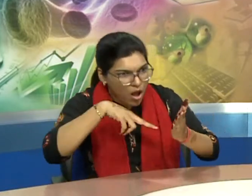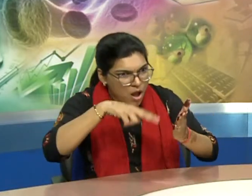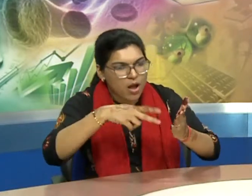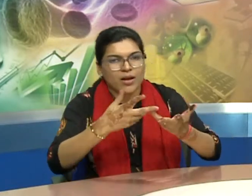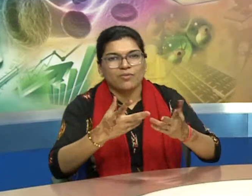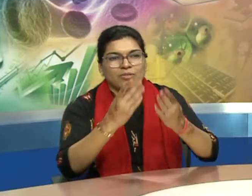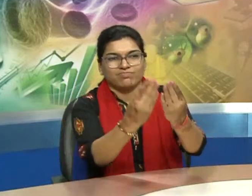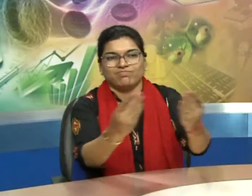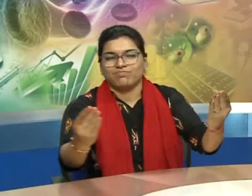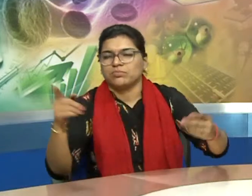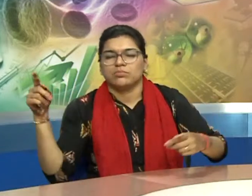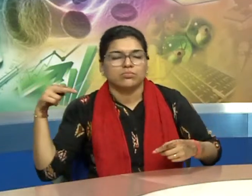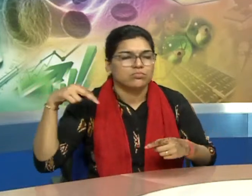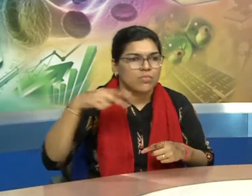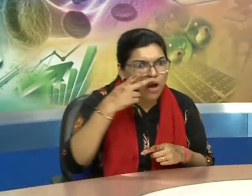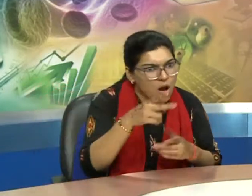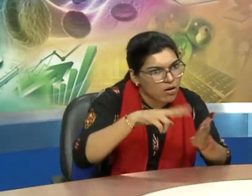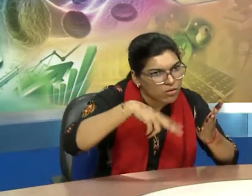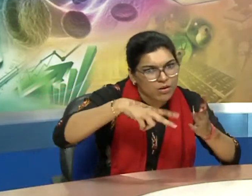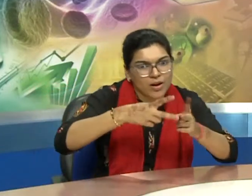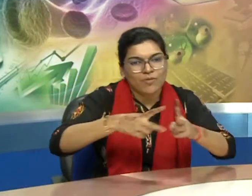It provides the selective information to the user.